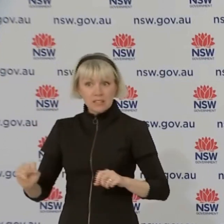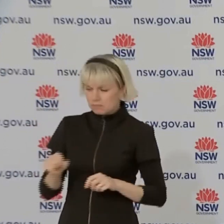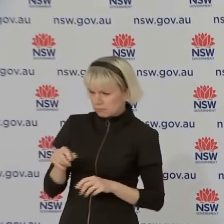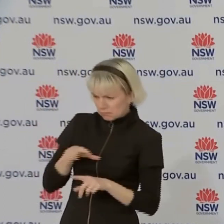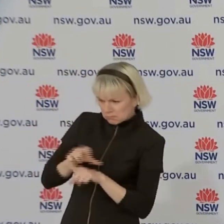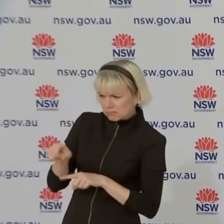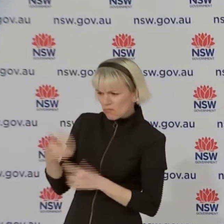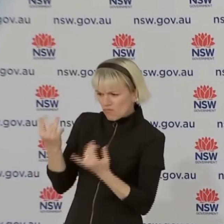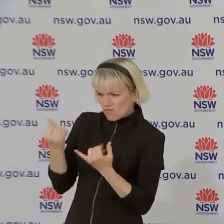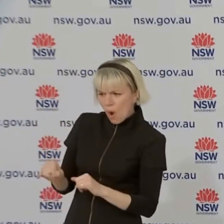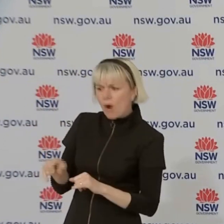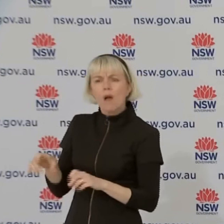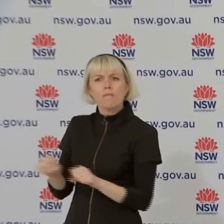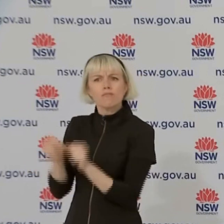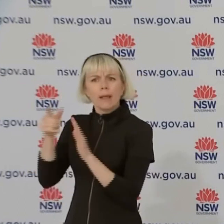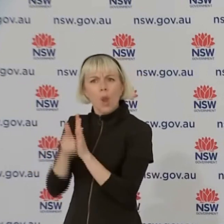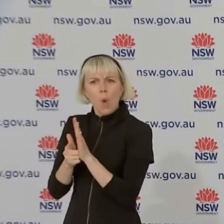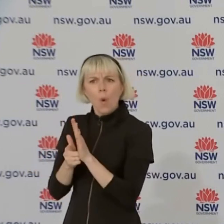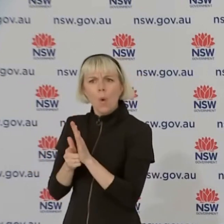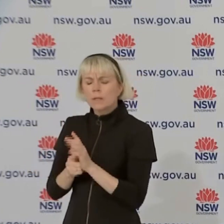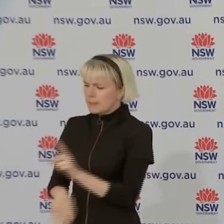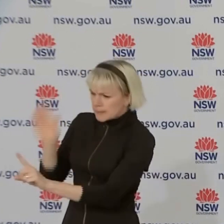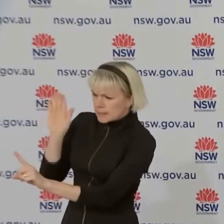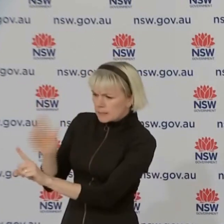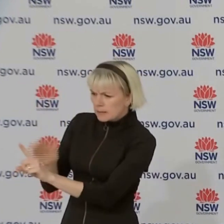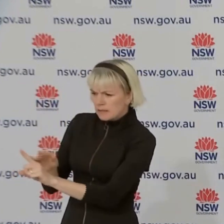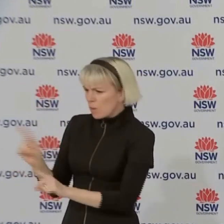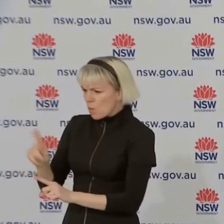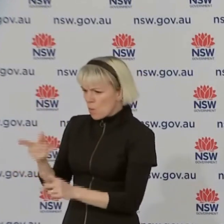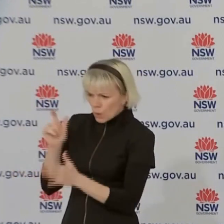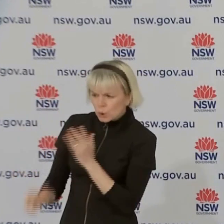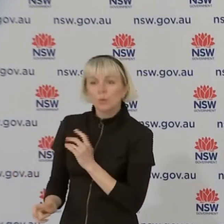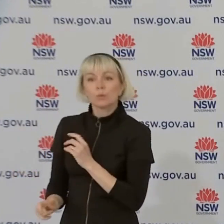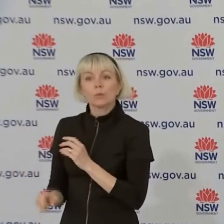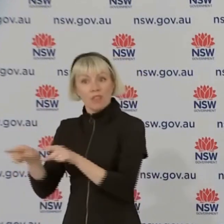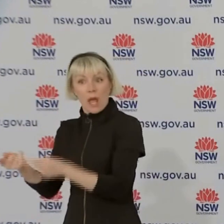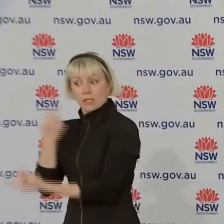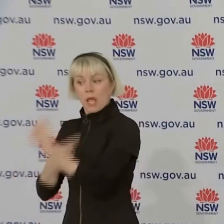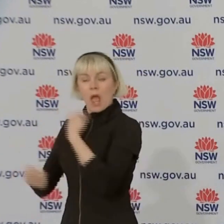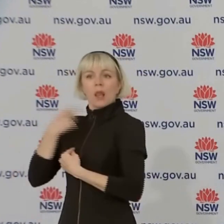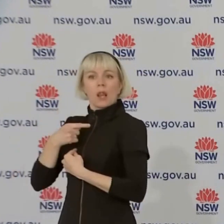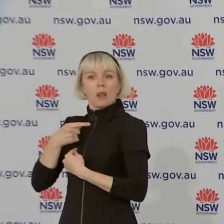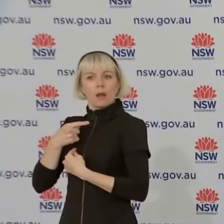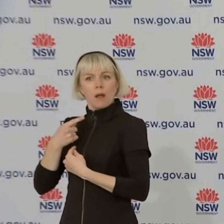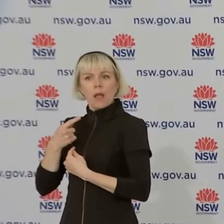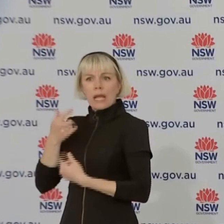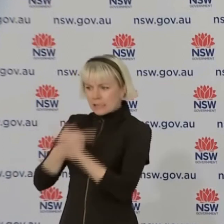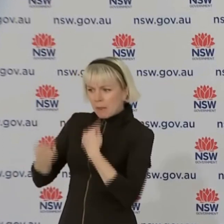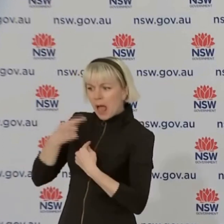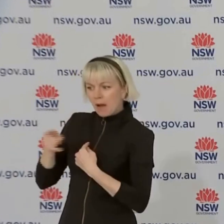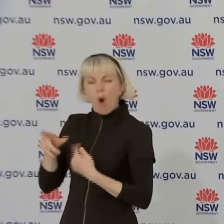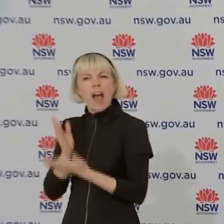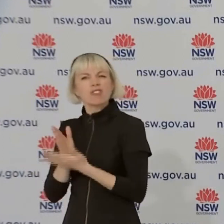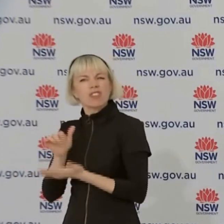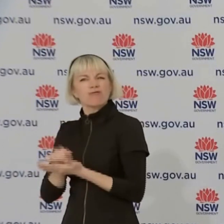they have a reasonable excuse, if they can mount a reasonable argument, they're not the people getting penalty infringement notices. It's the people who